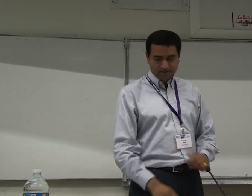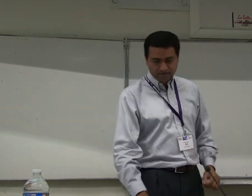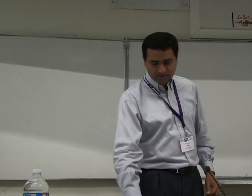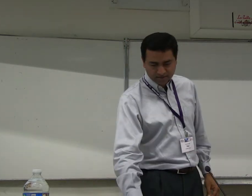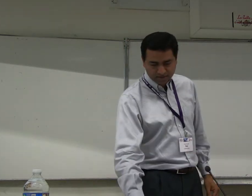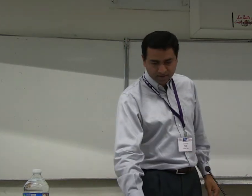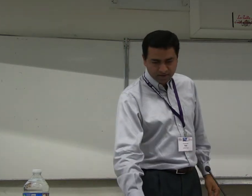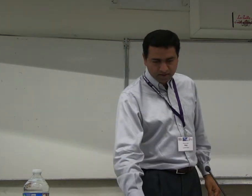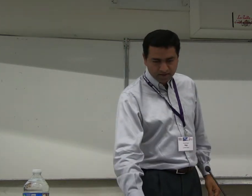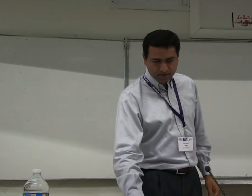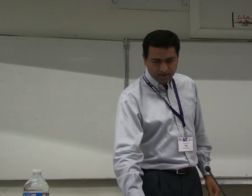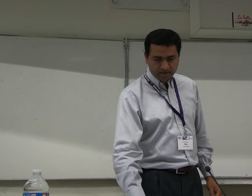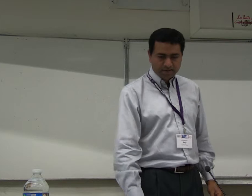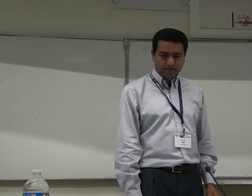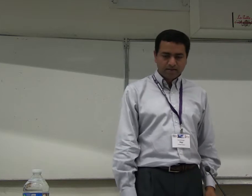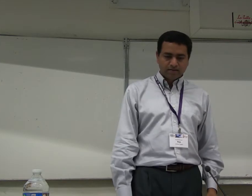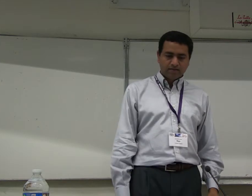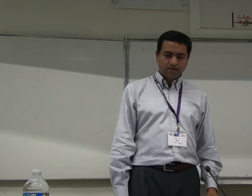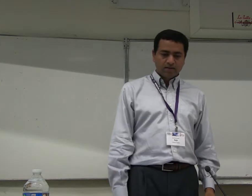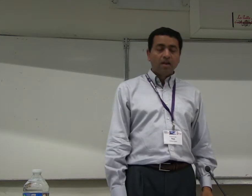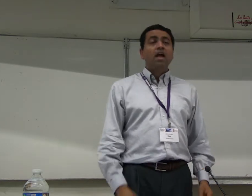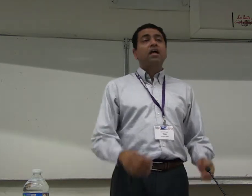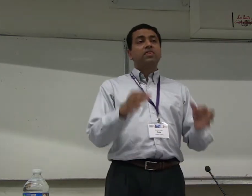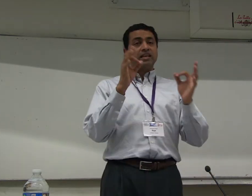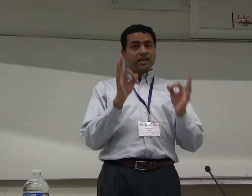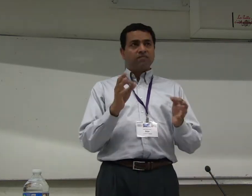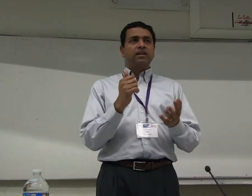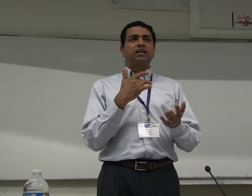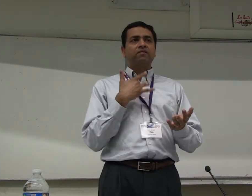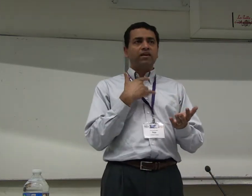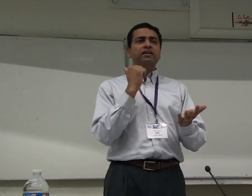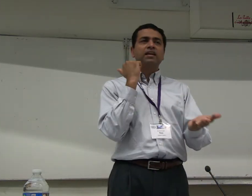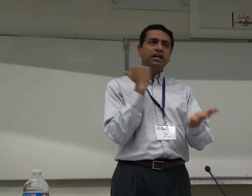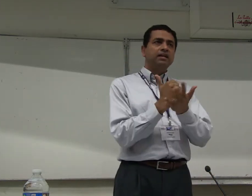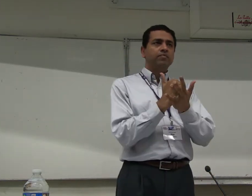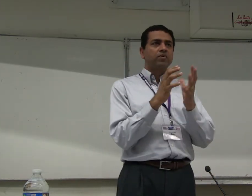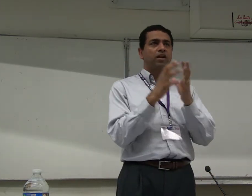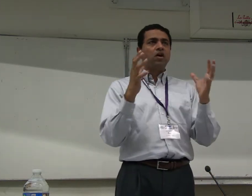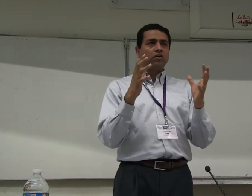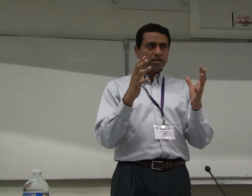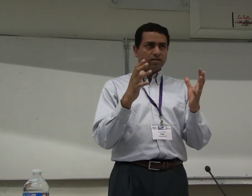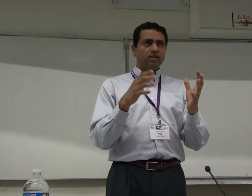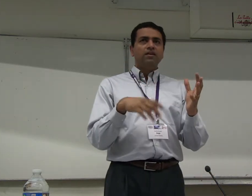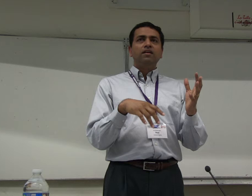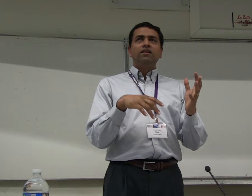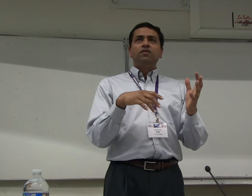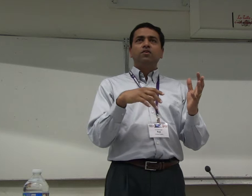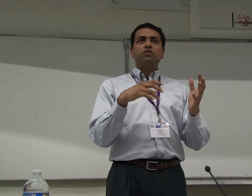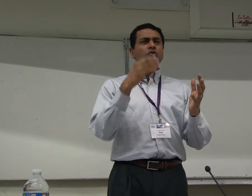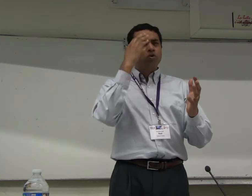haptic experience along with the visual information on the screen. So it definitely